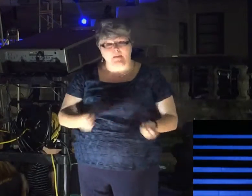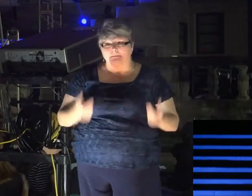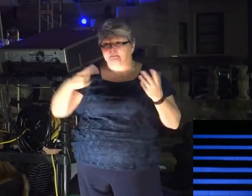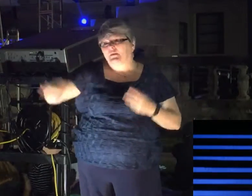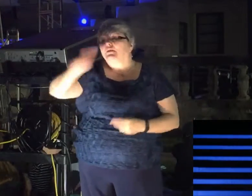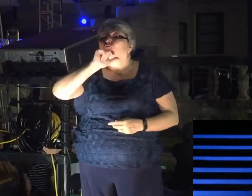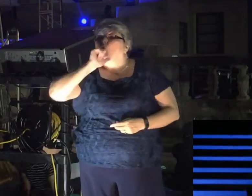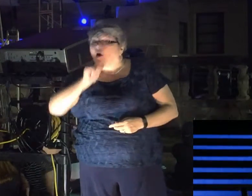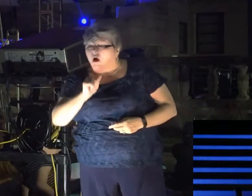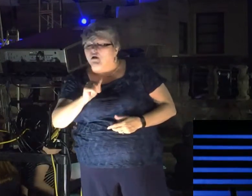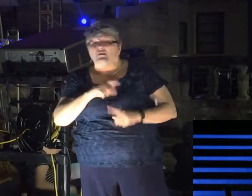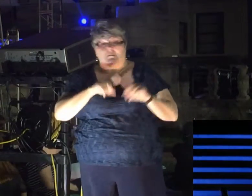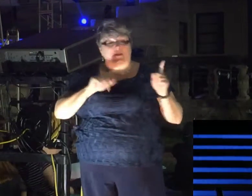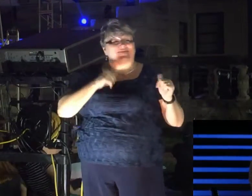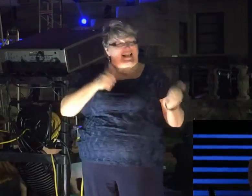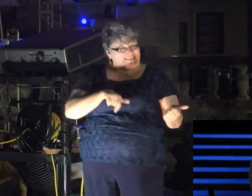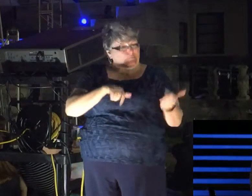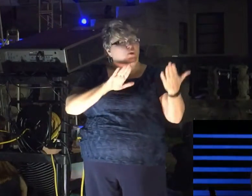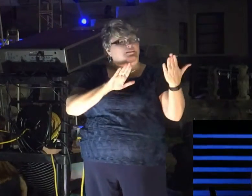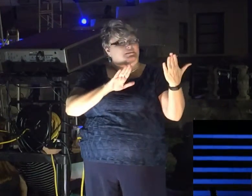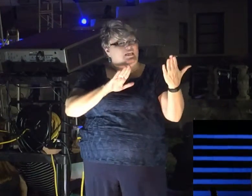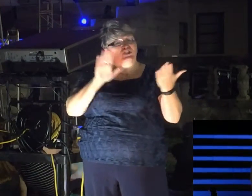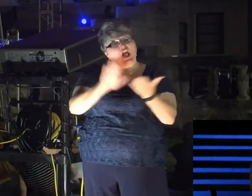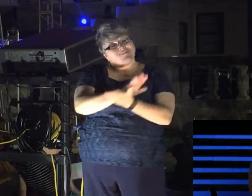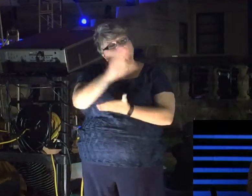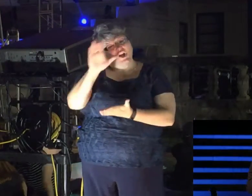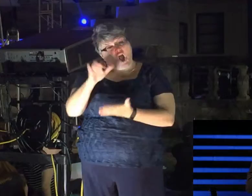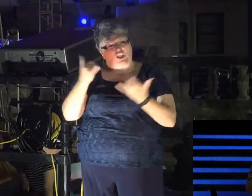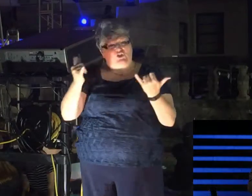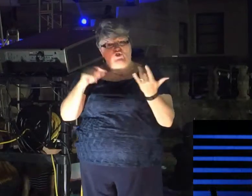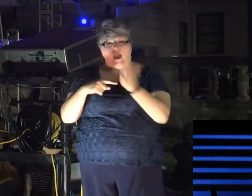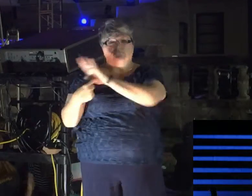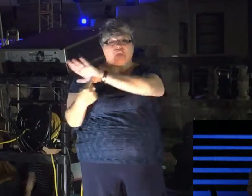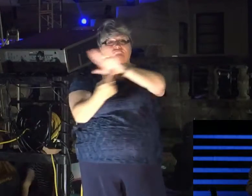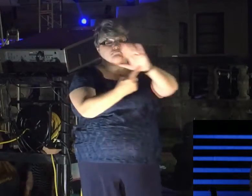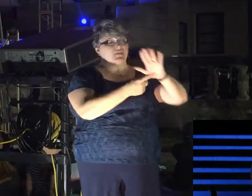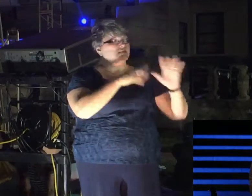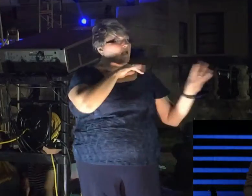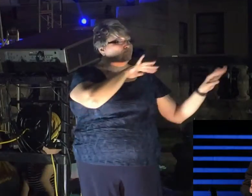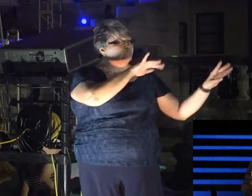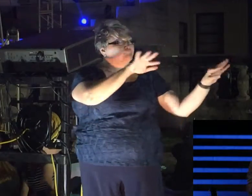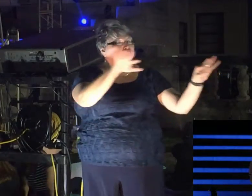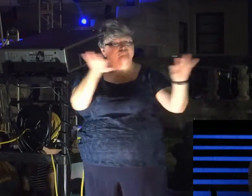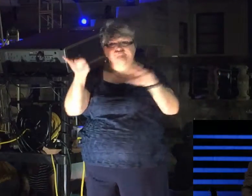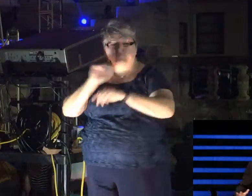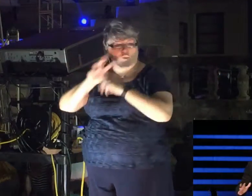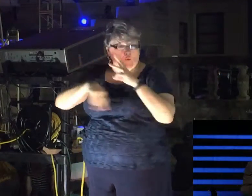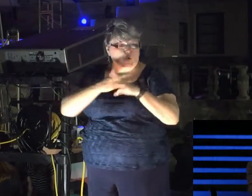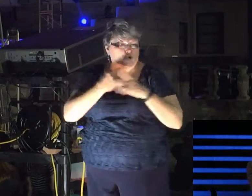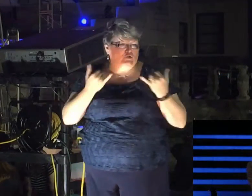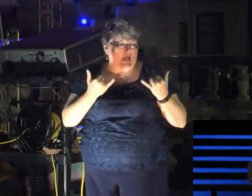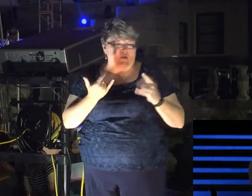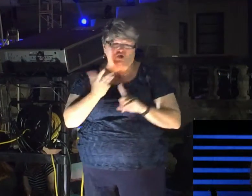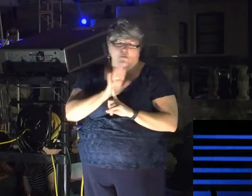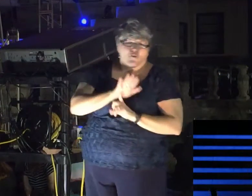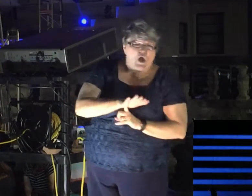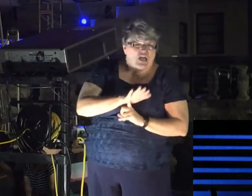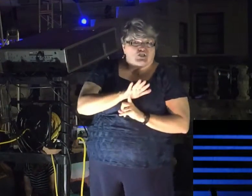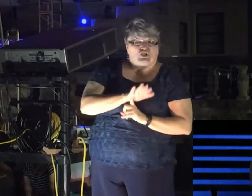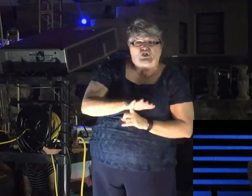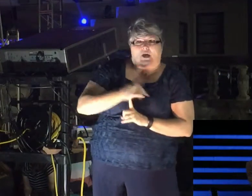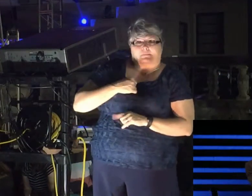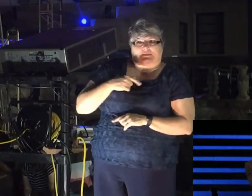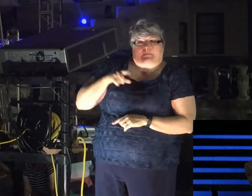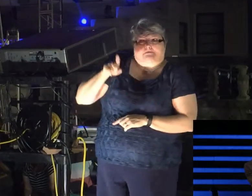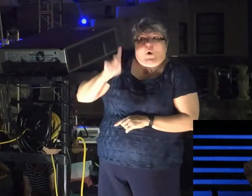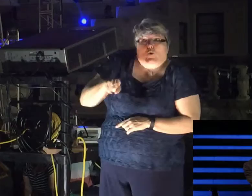that. Many of you aren't. But that's the presentation of college today as I traffic in the world today. There's a pressure